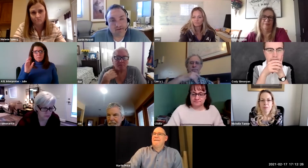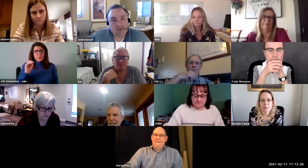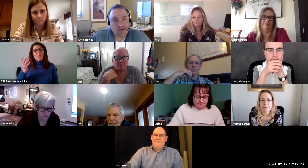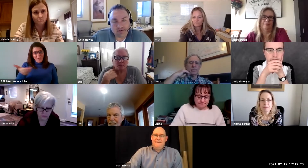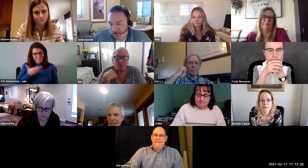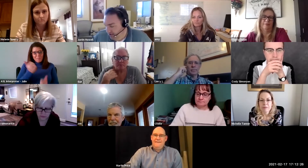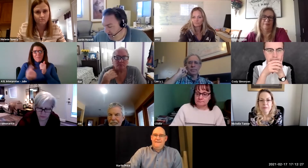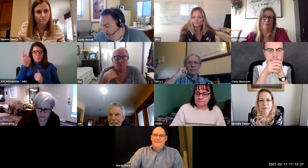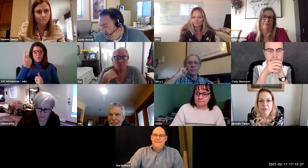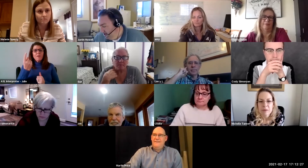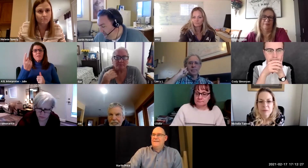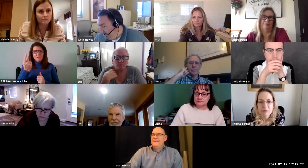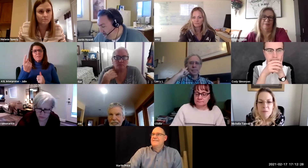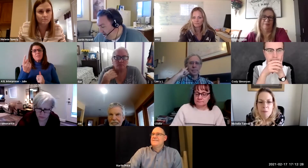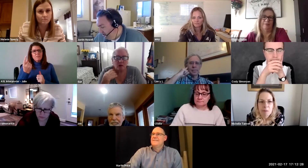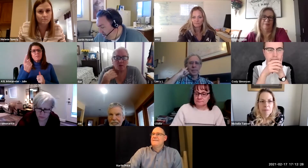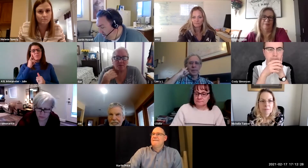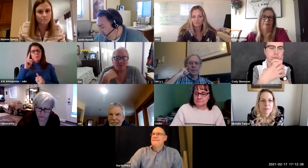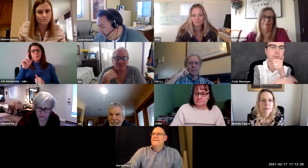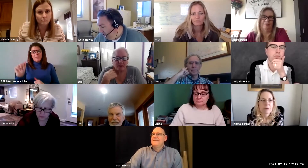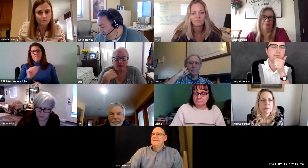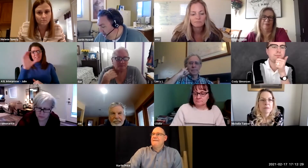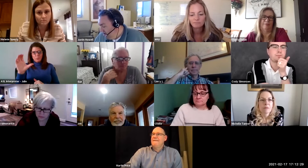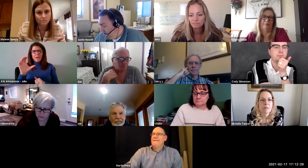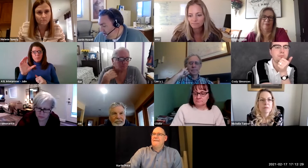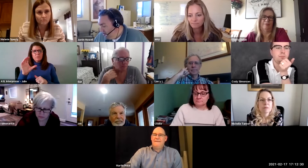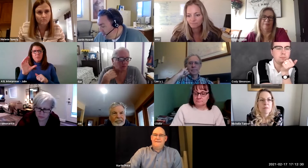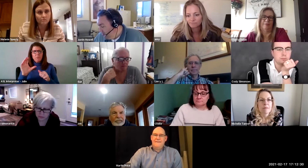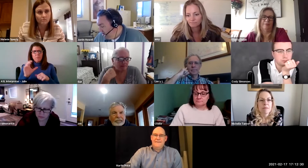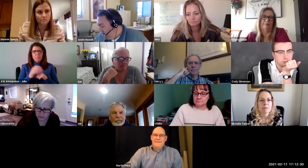Welcome everyone to the Advisory Council.